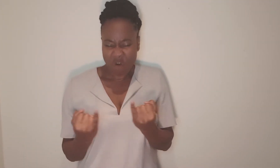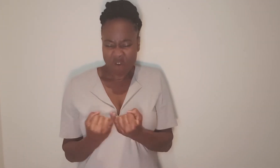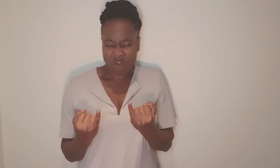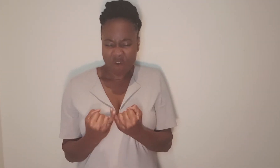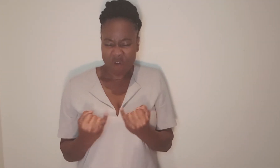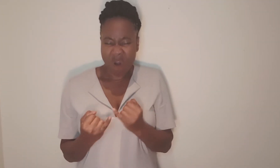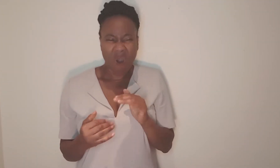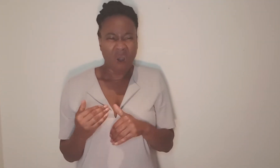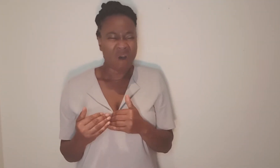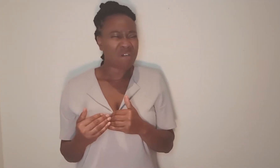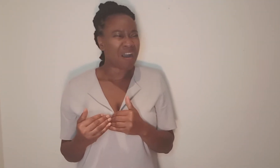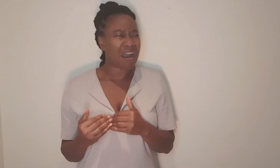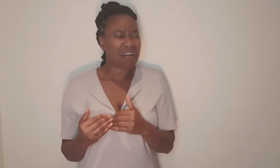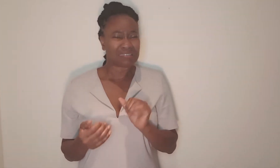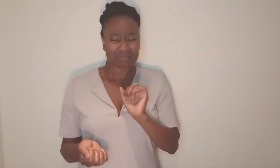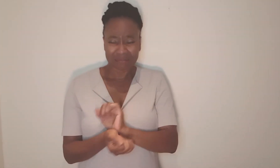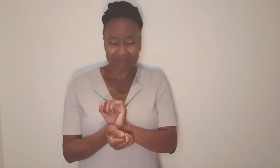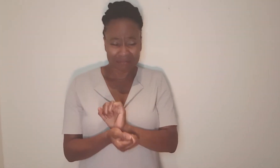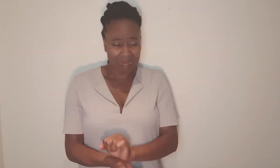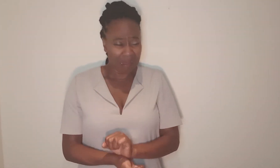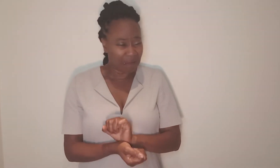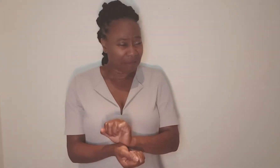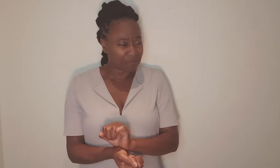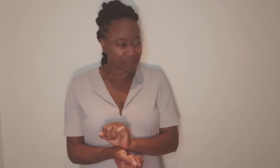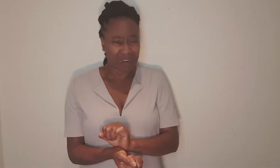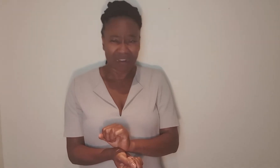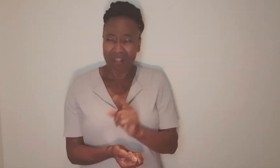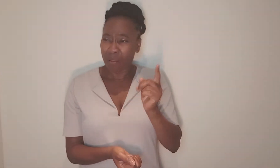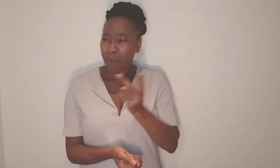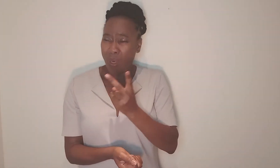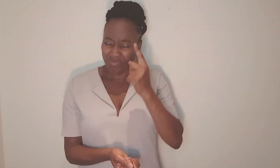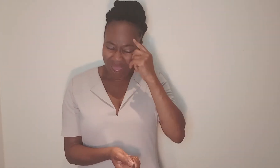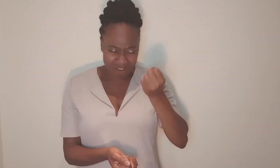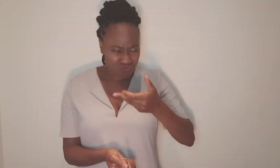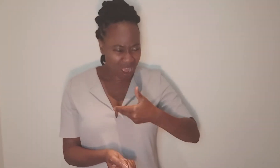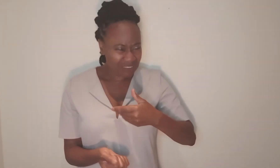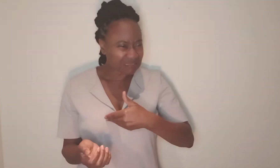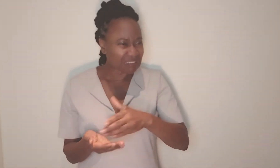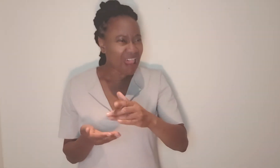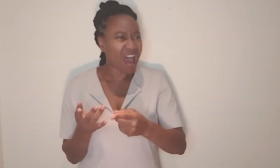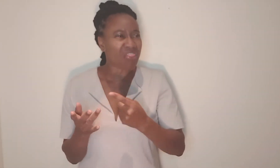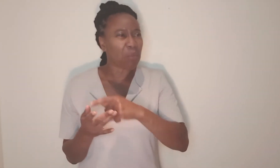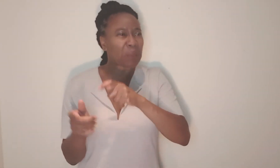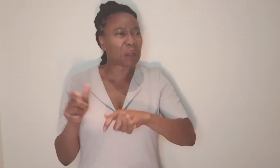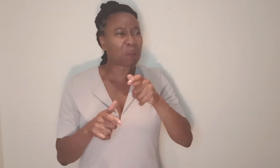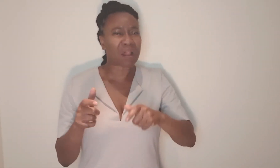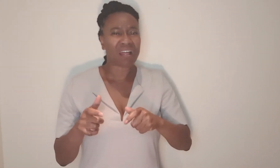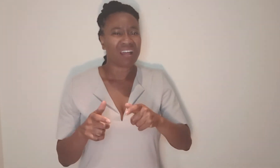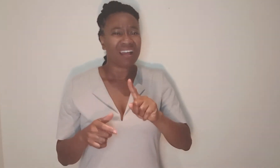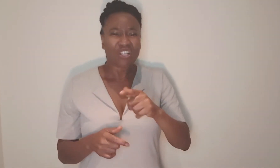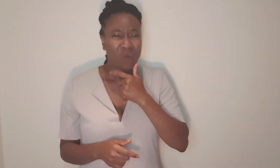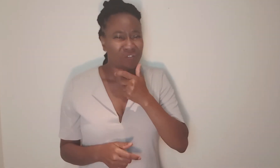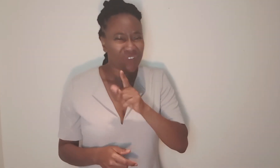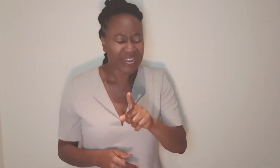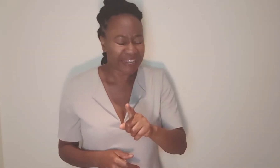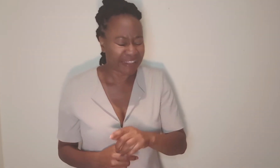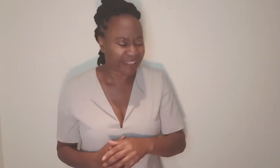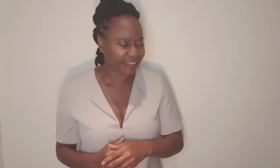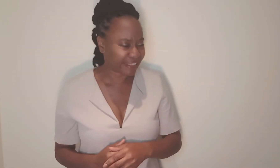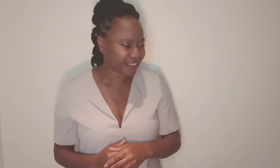the right to sell other people. Except, it's not funny. And I think about that when I look at my